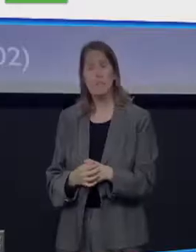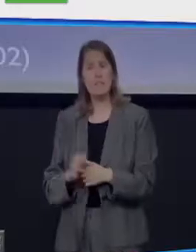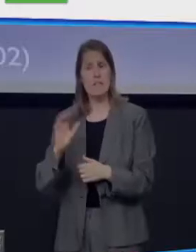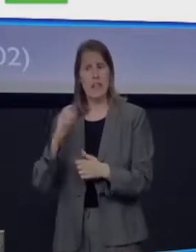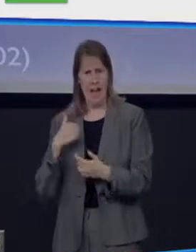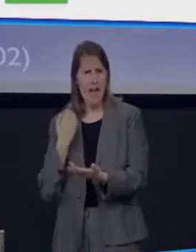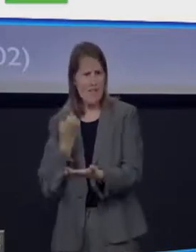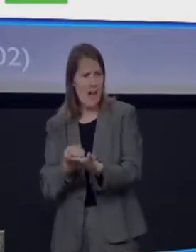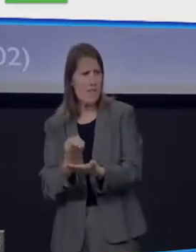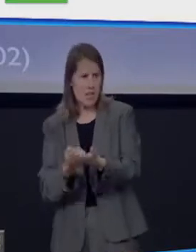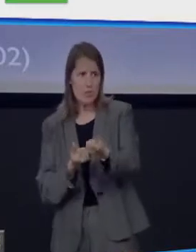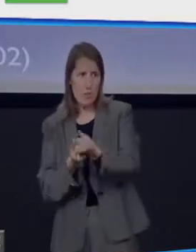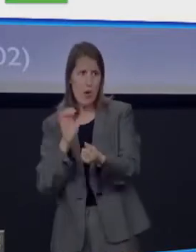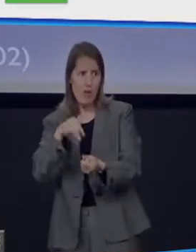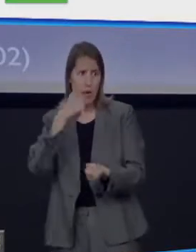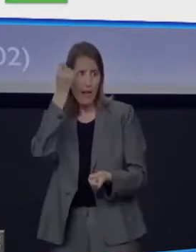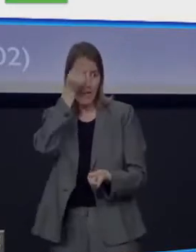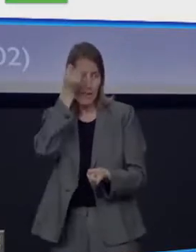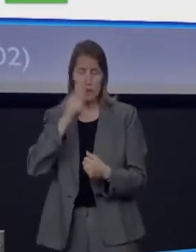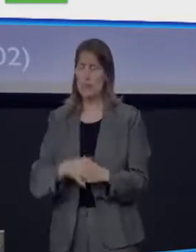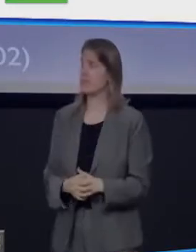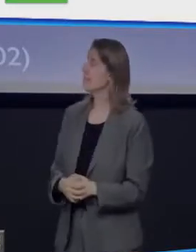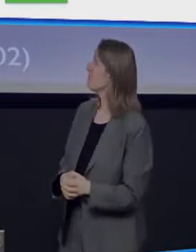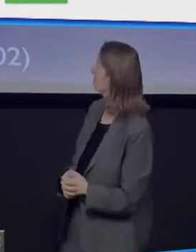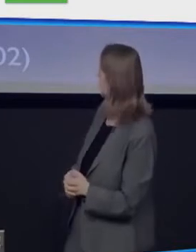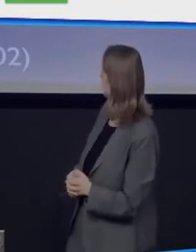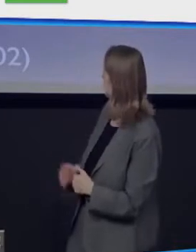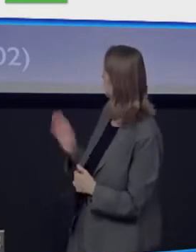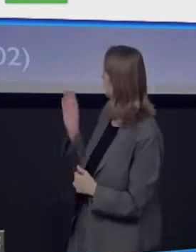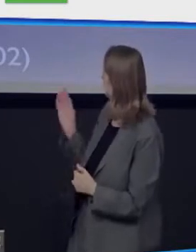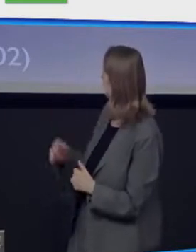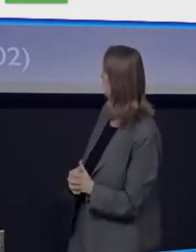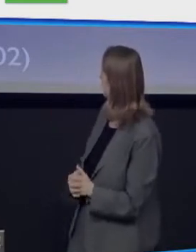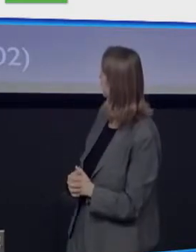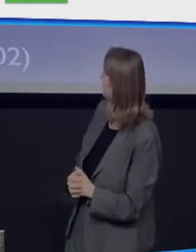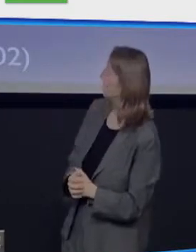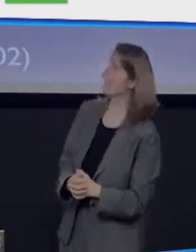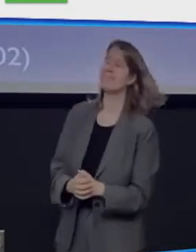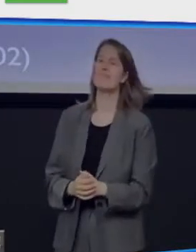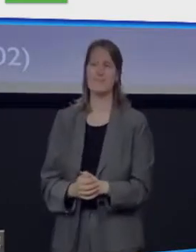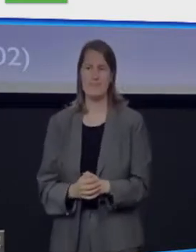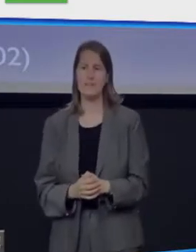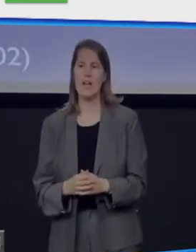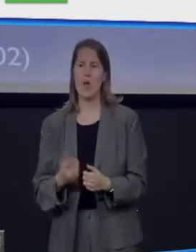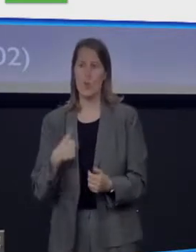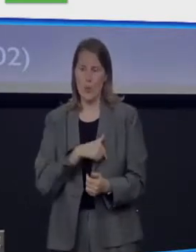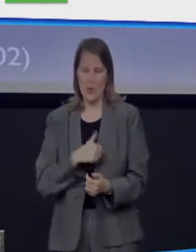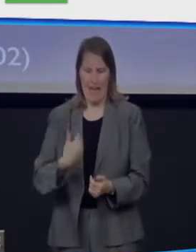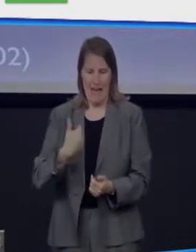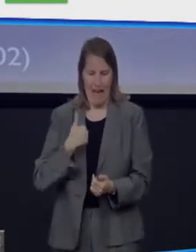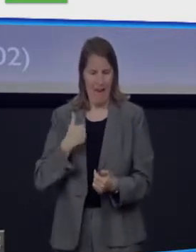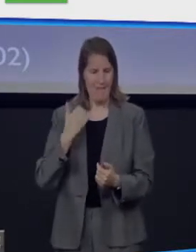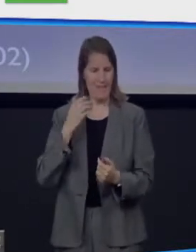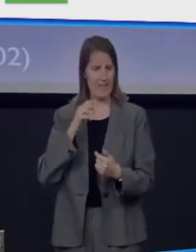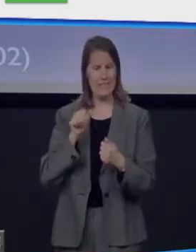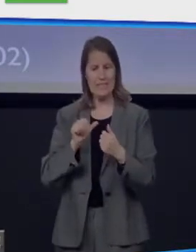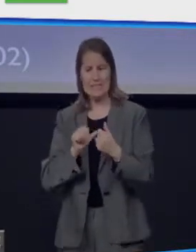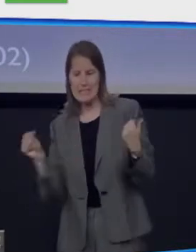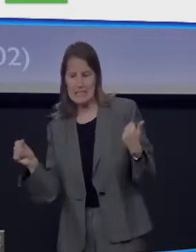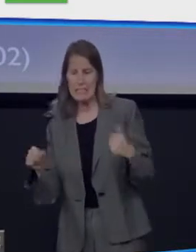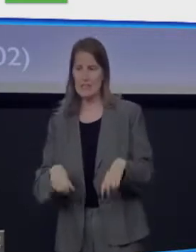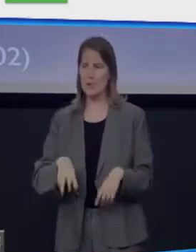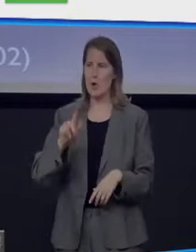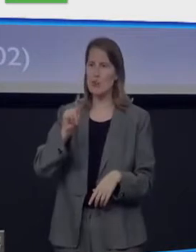support of the approximate number system theory and the notion that there exists this distance and ratio-dependent